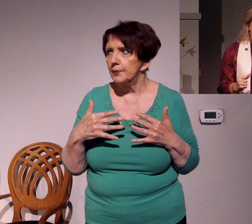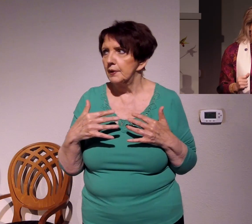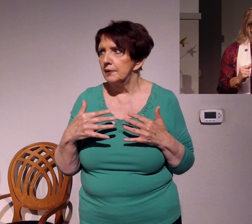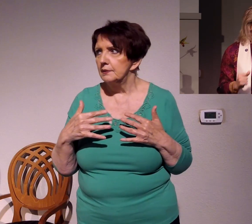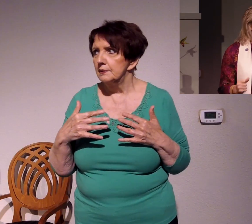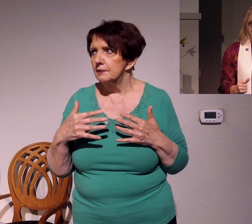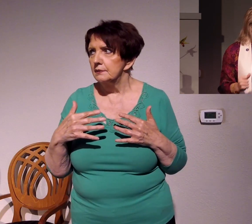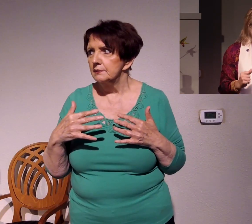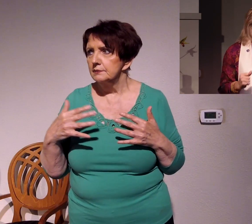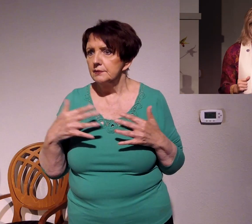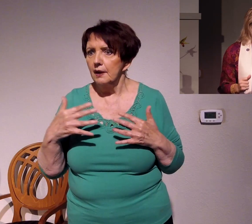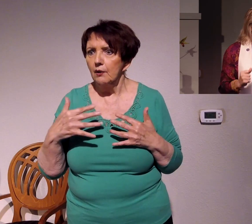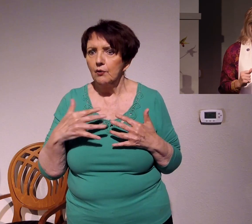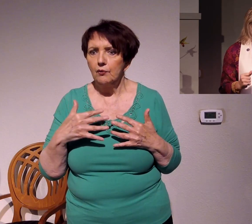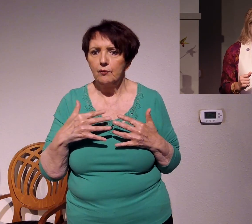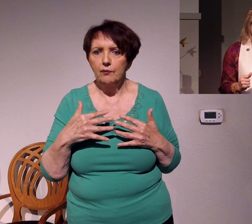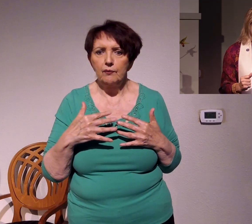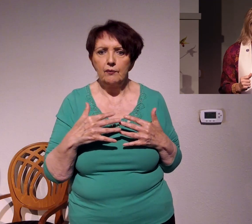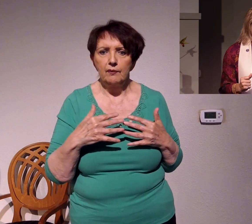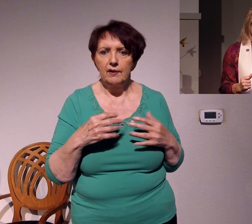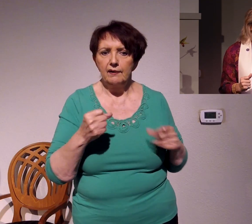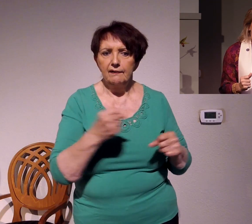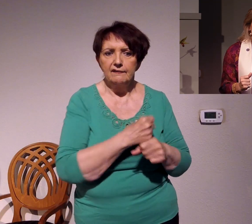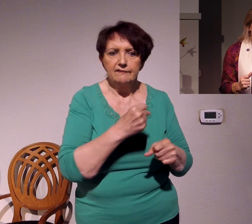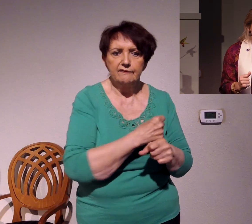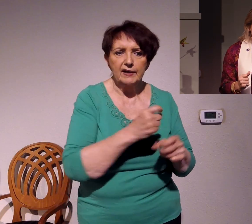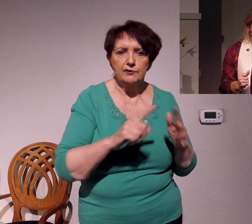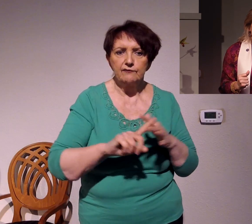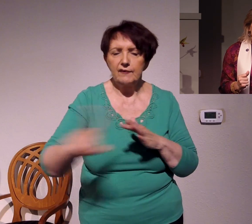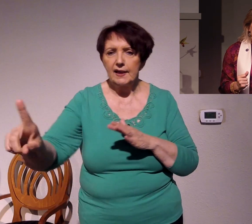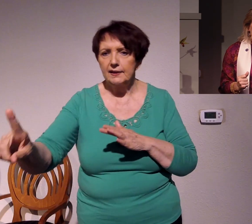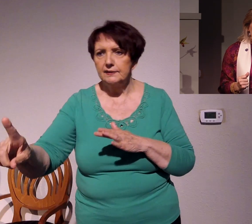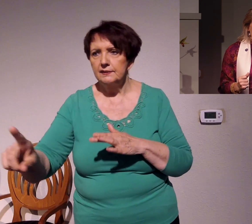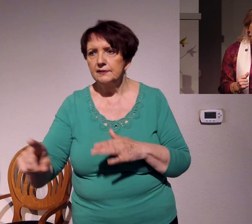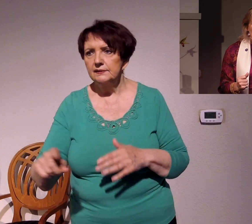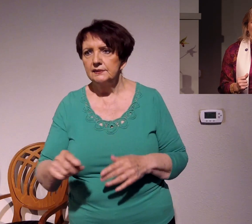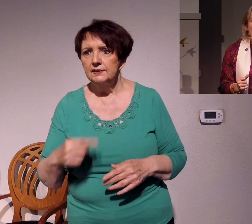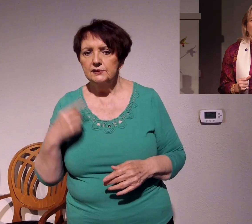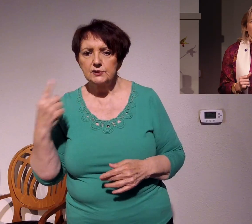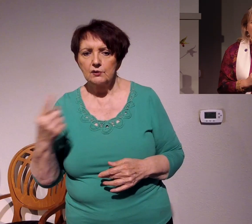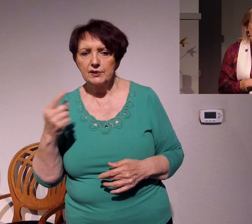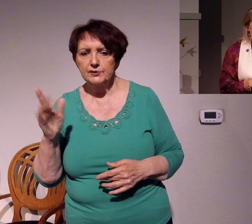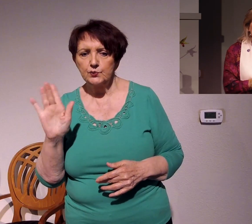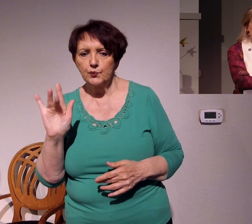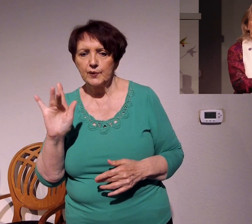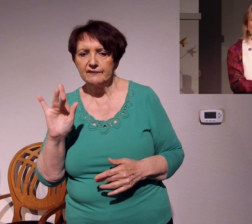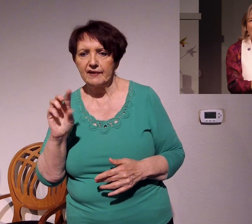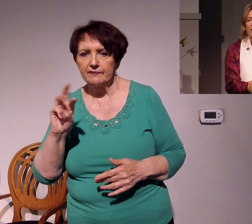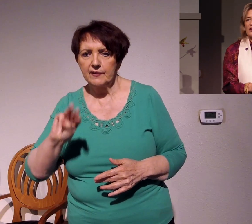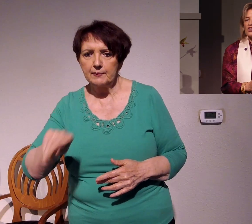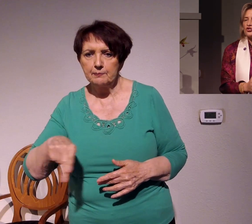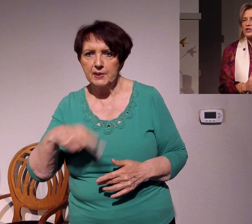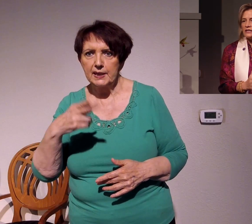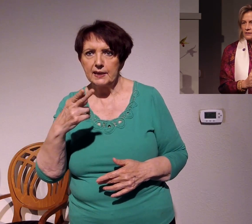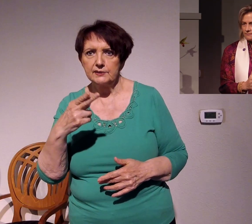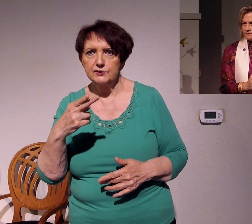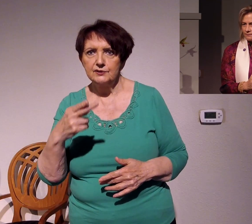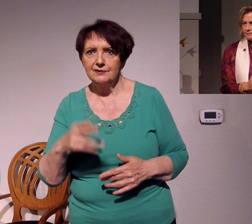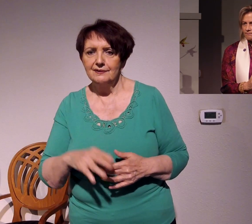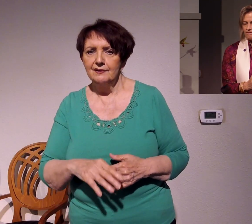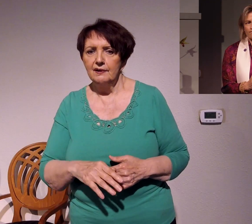no, fight or flight. And I was like, ooh, it's only 25 miles per hour. How fast can I move down this